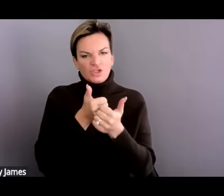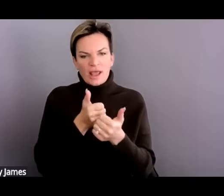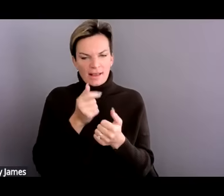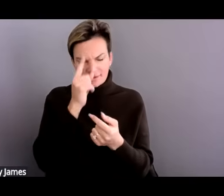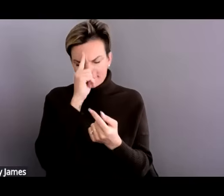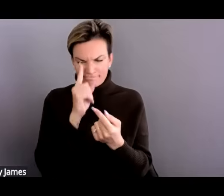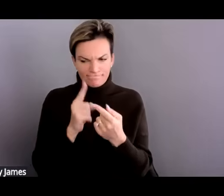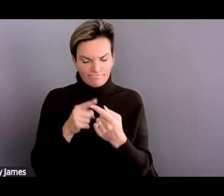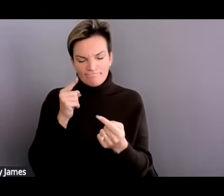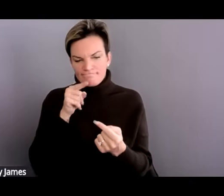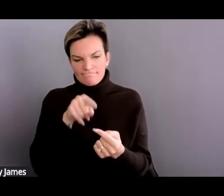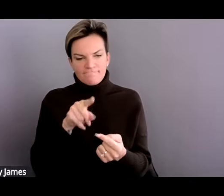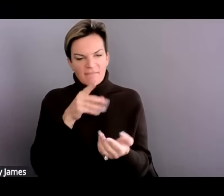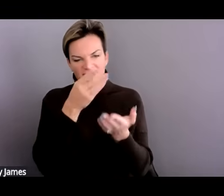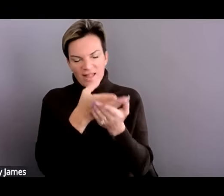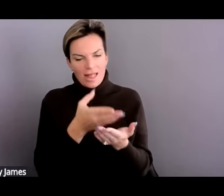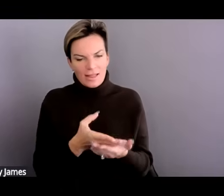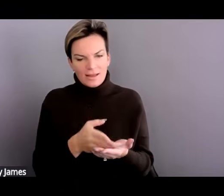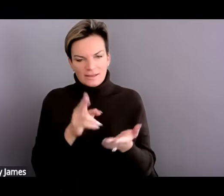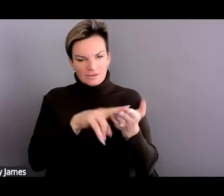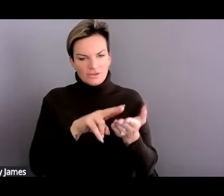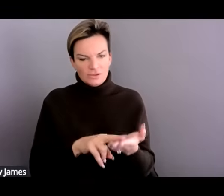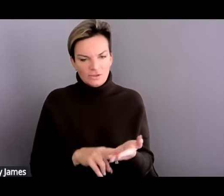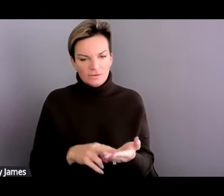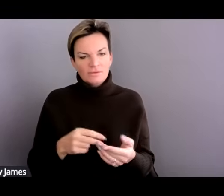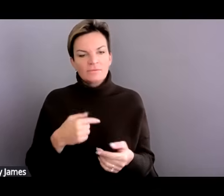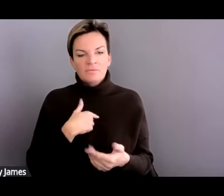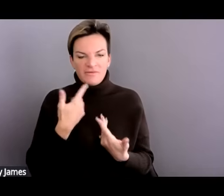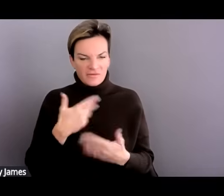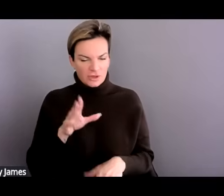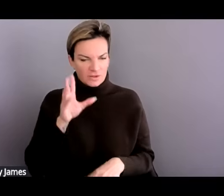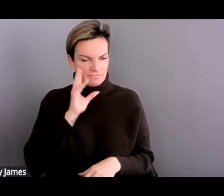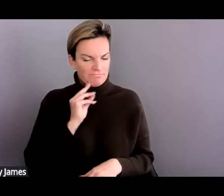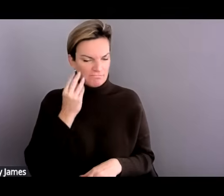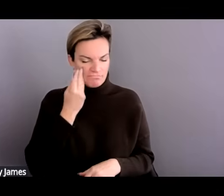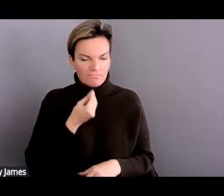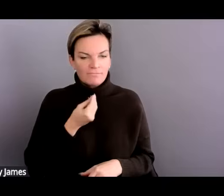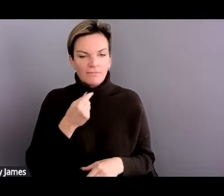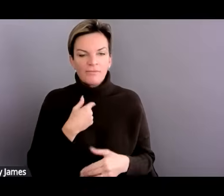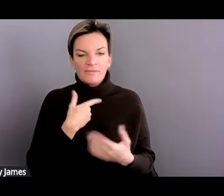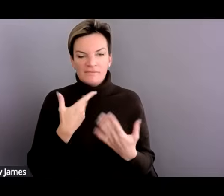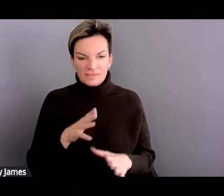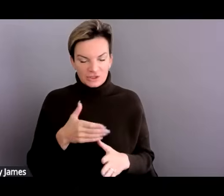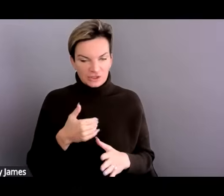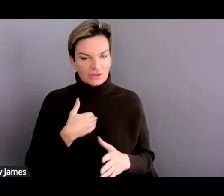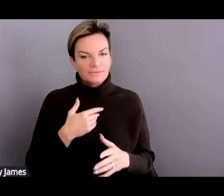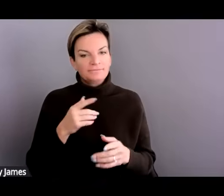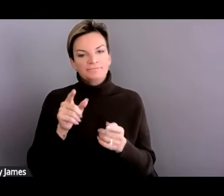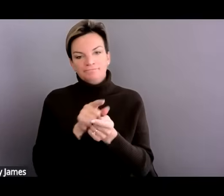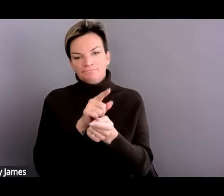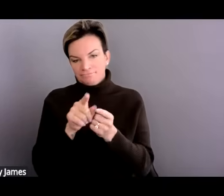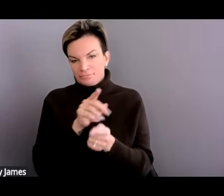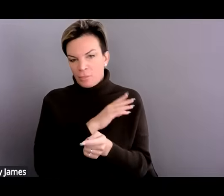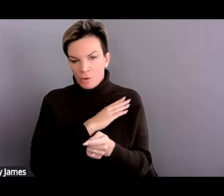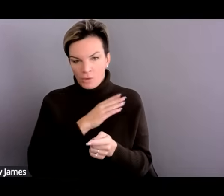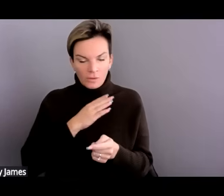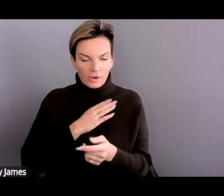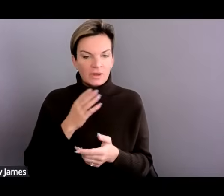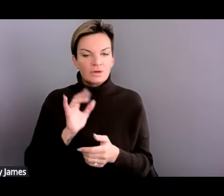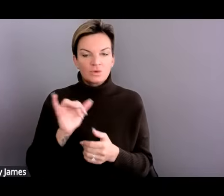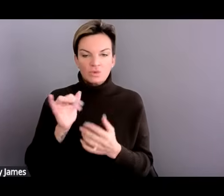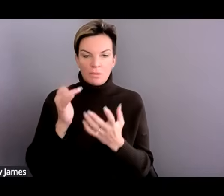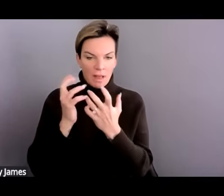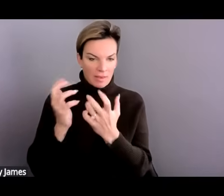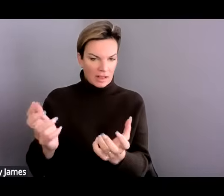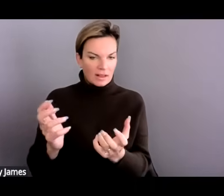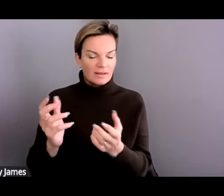of rounds of this procedure. I've gotten some feedback from the board and from the public. And so what you have before